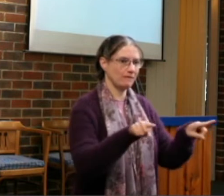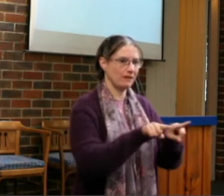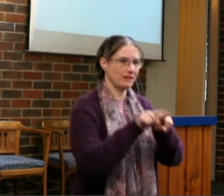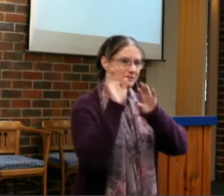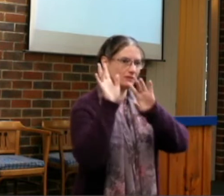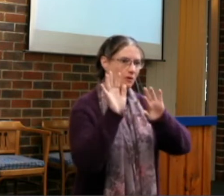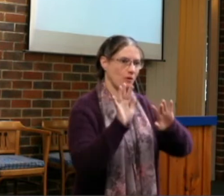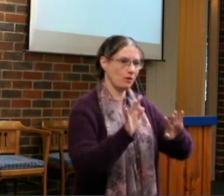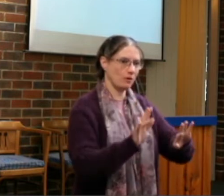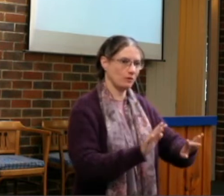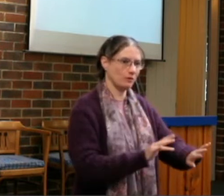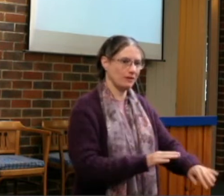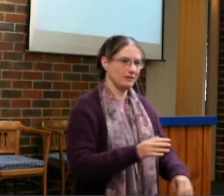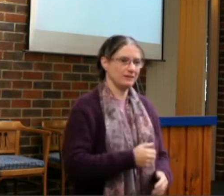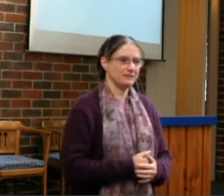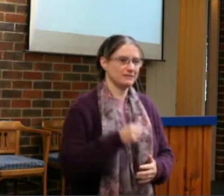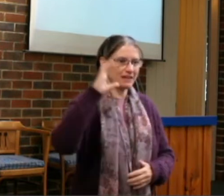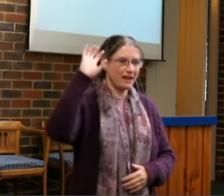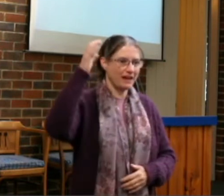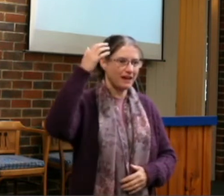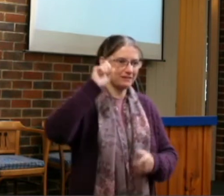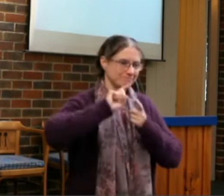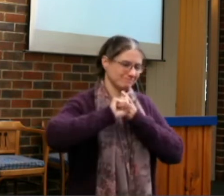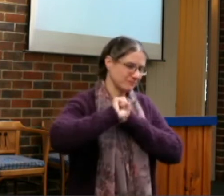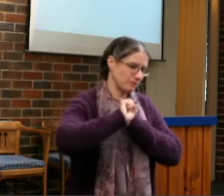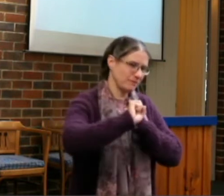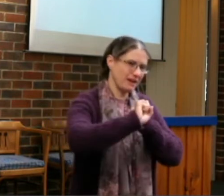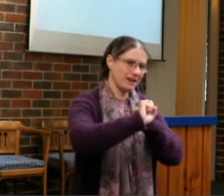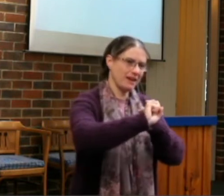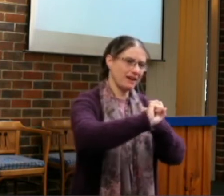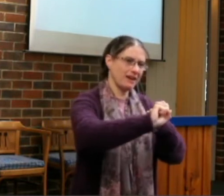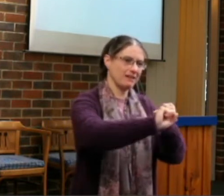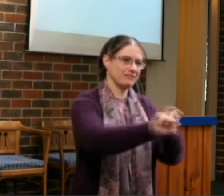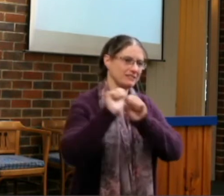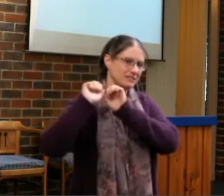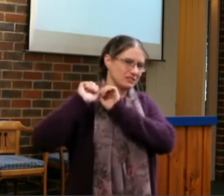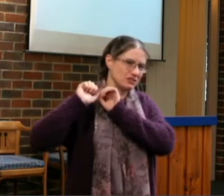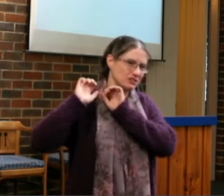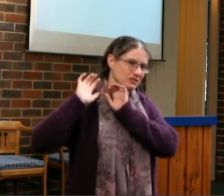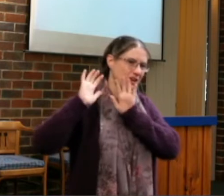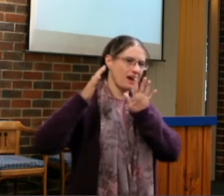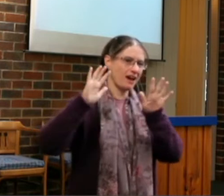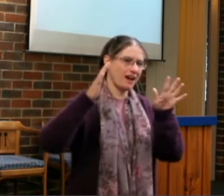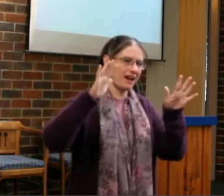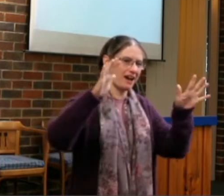dissolve like snow. The sun forbear to